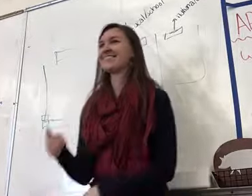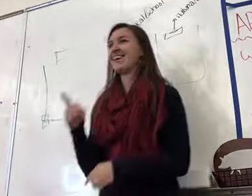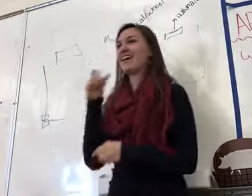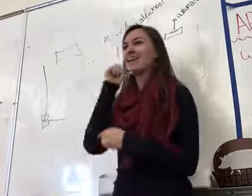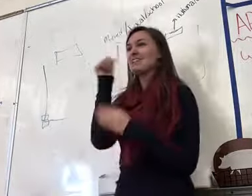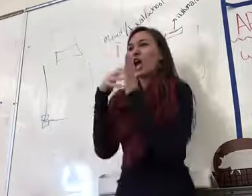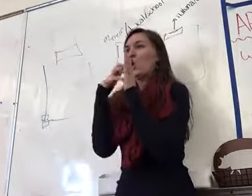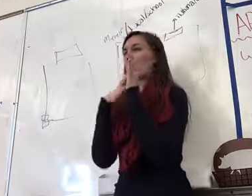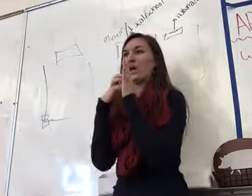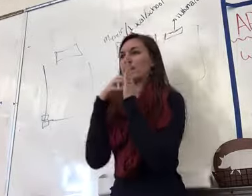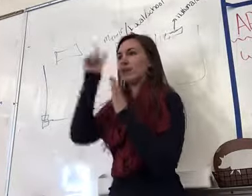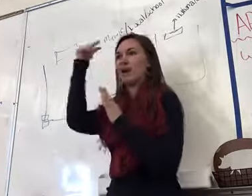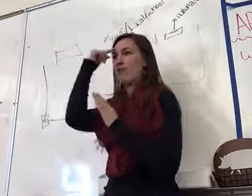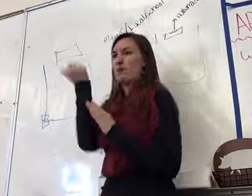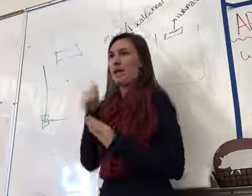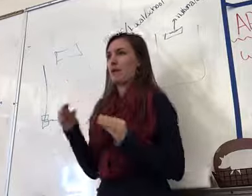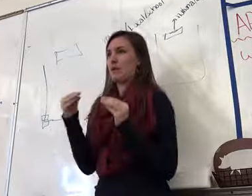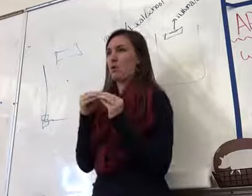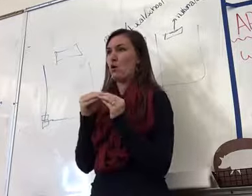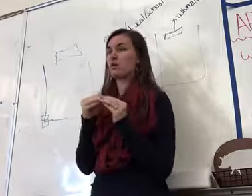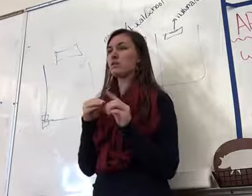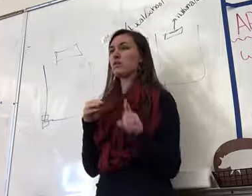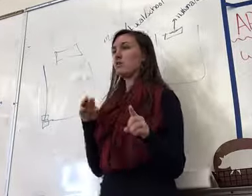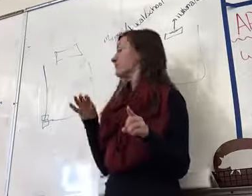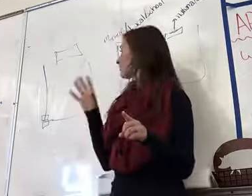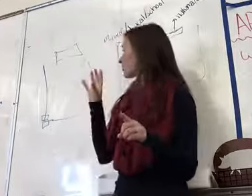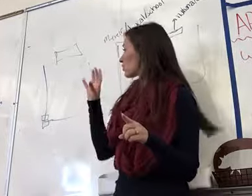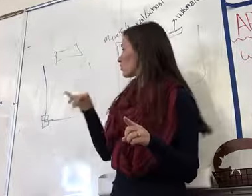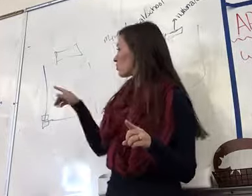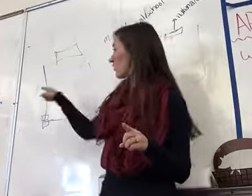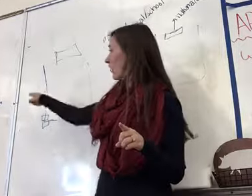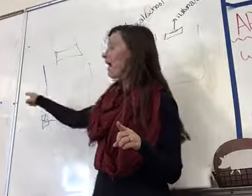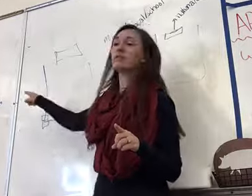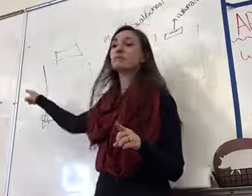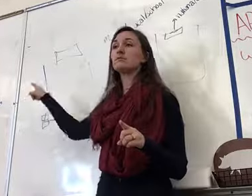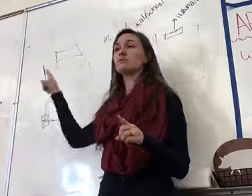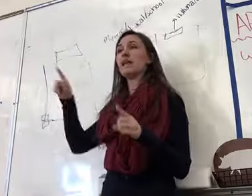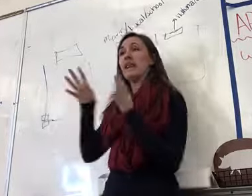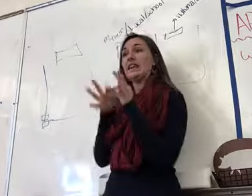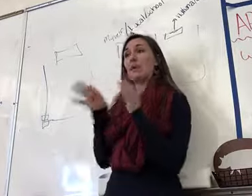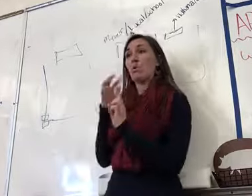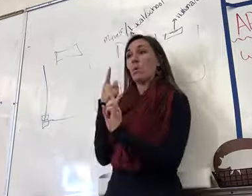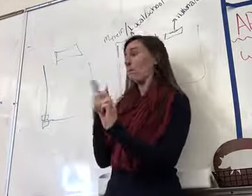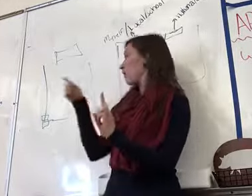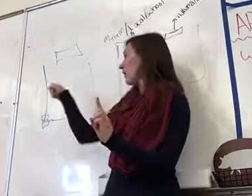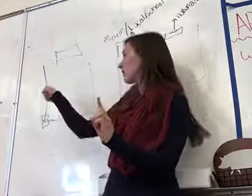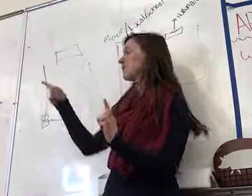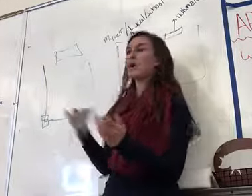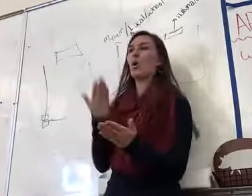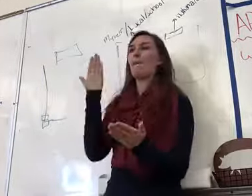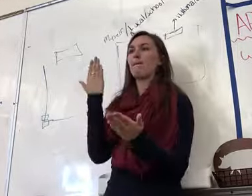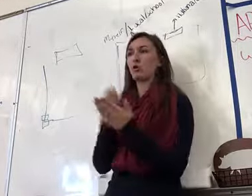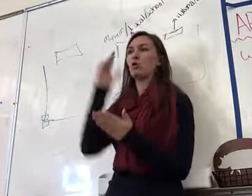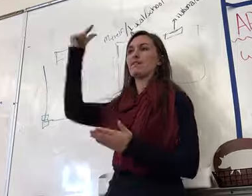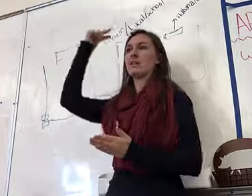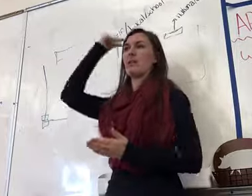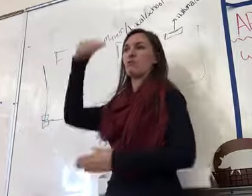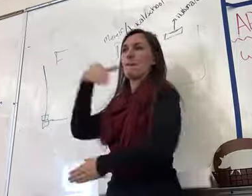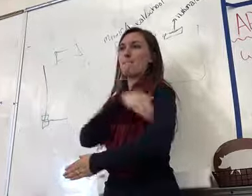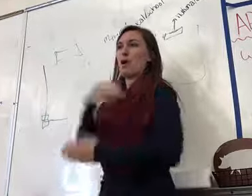A lot of other countries, that's how they run. That's what Egypt did for years after their revolution a couple years ago. They just kept killing the